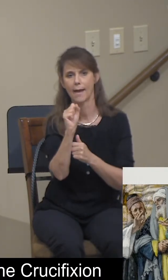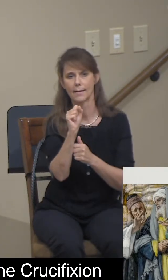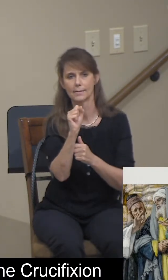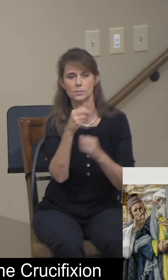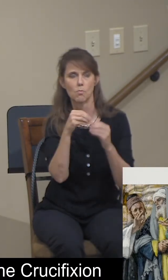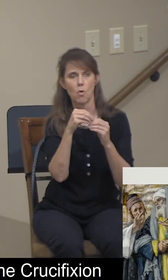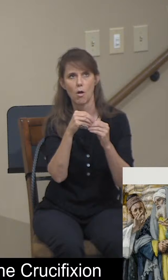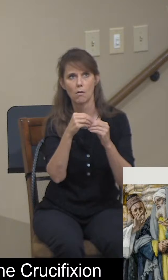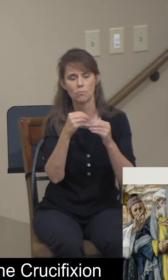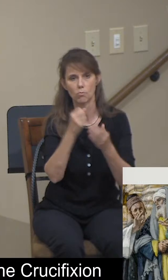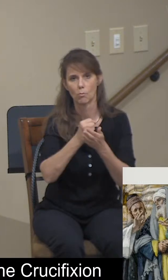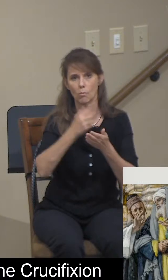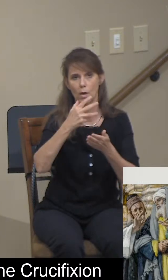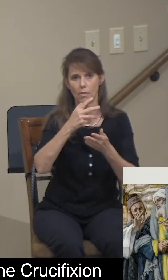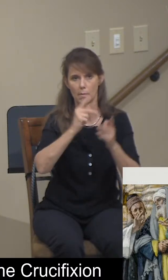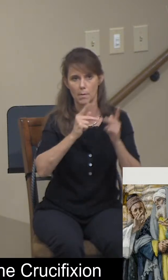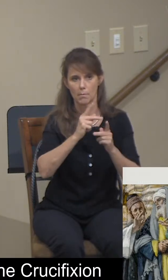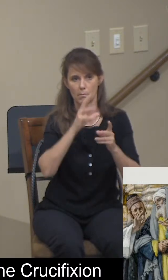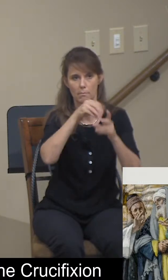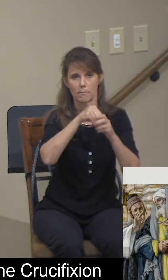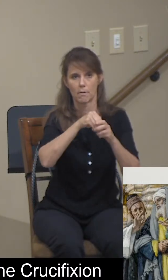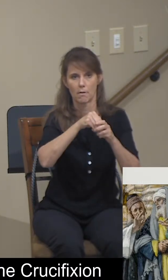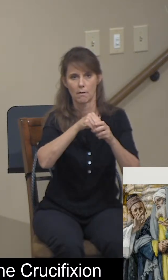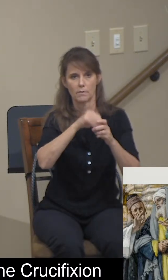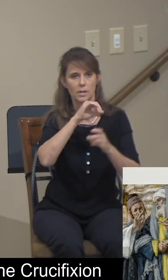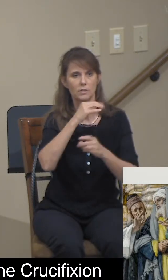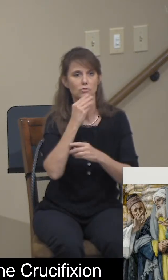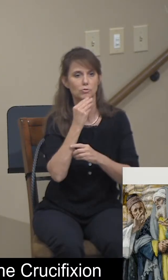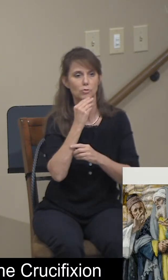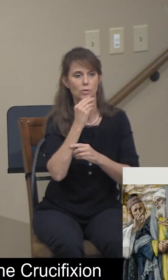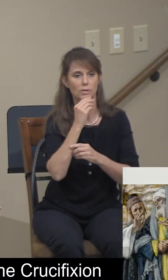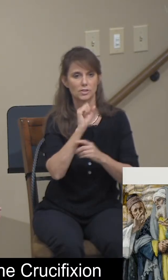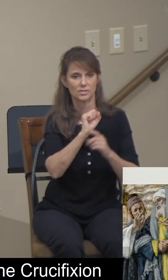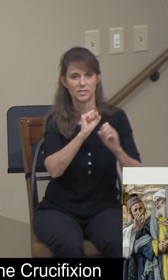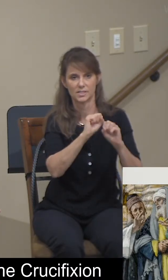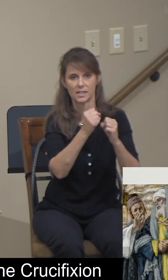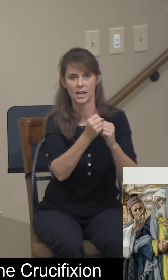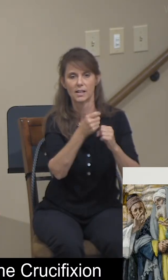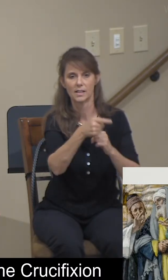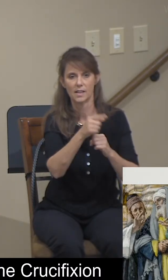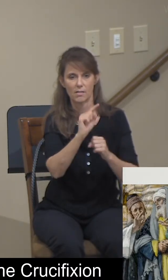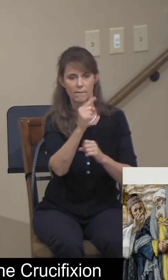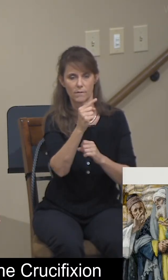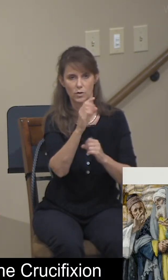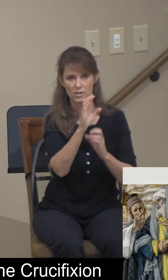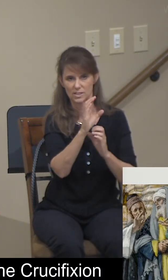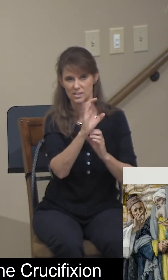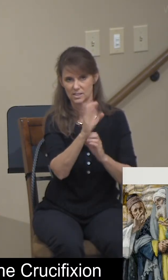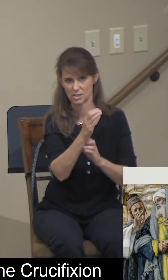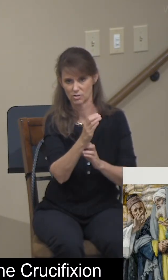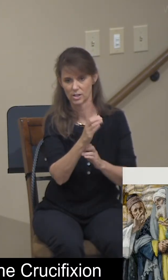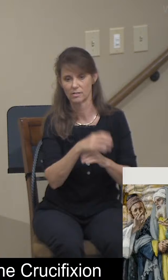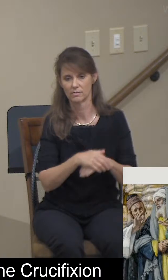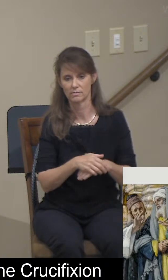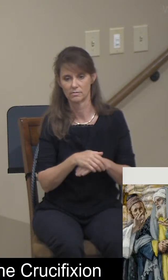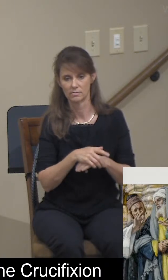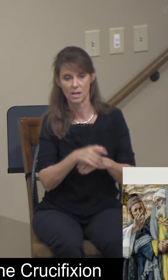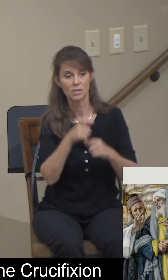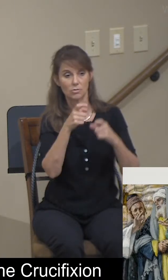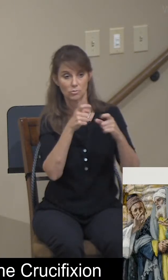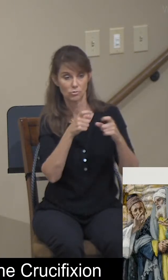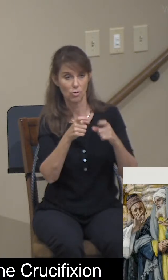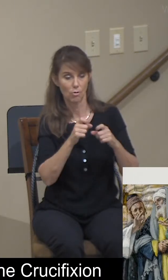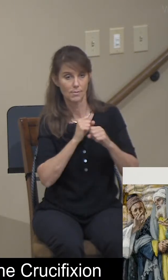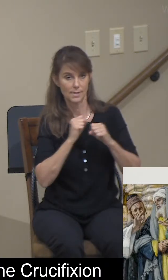in Jewish society in the first century, and they're really who controls the Sanhedrin at the time of